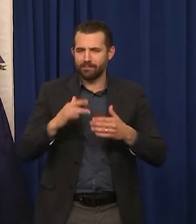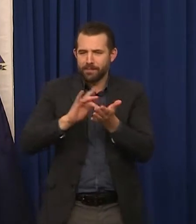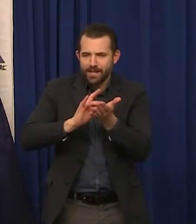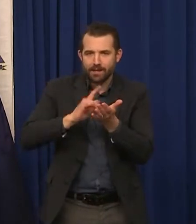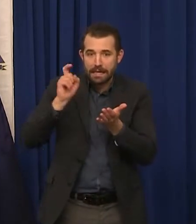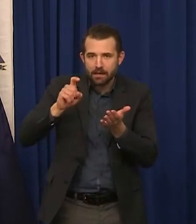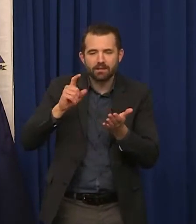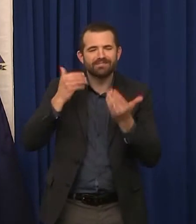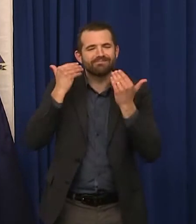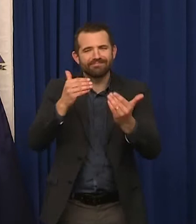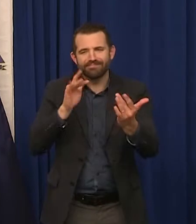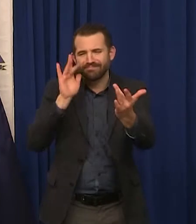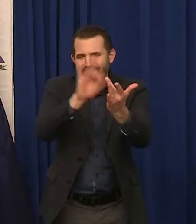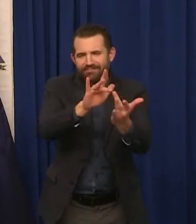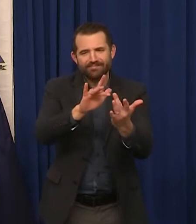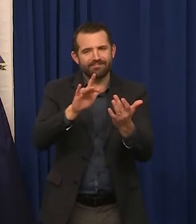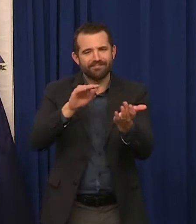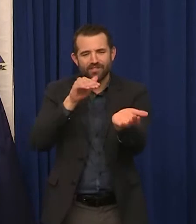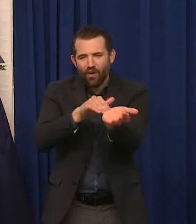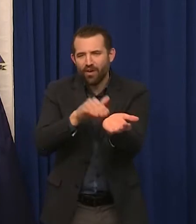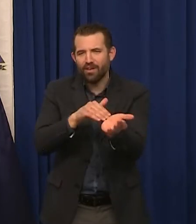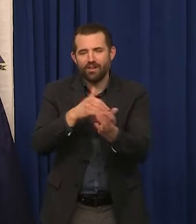that usual medical care.